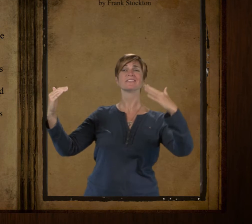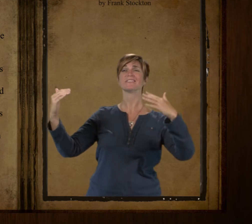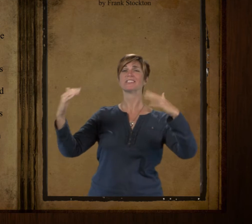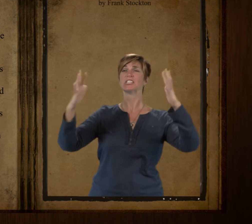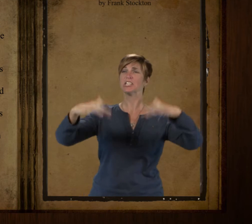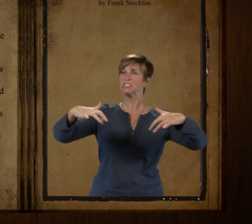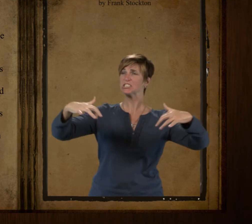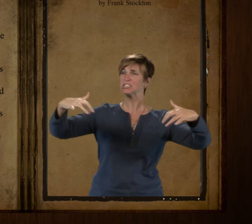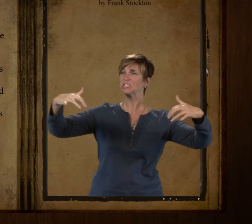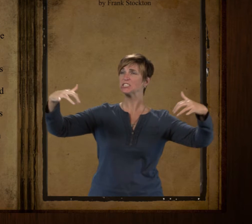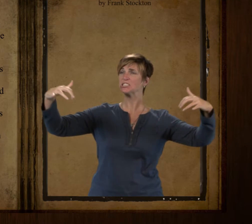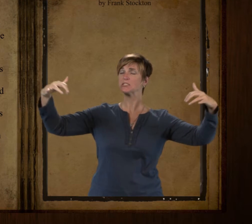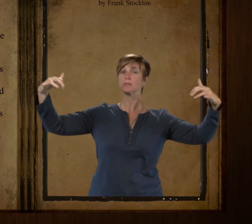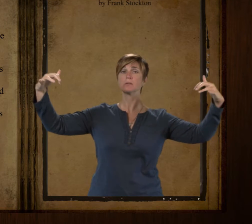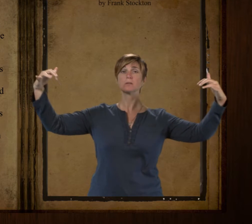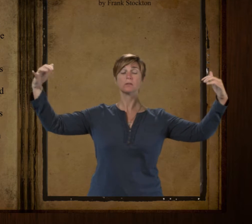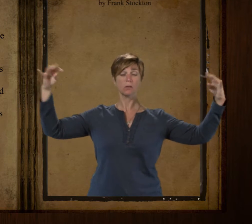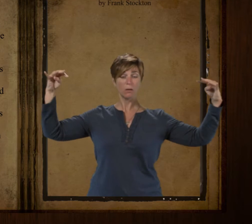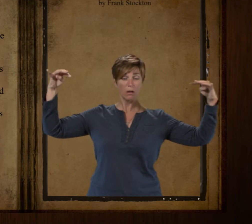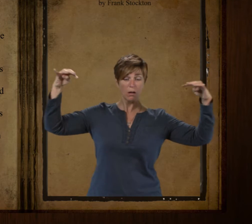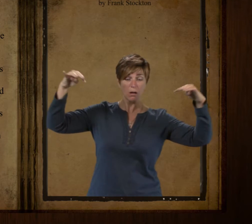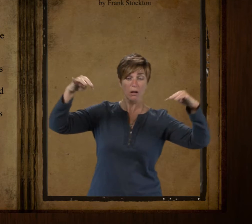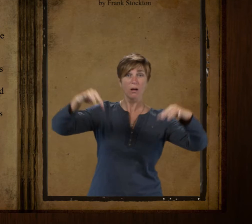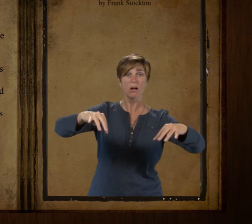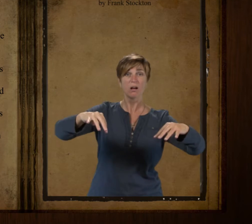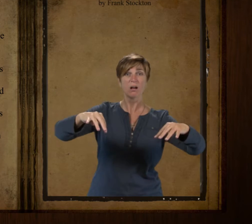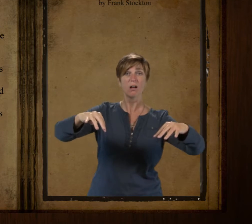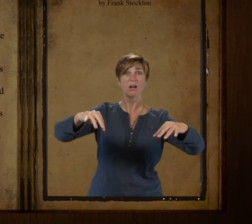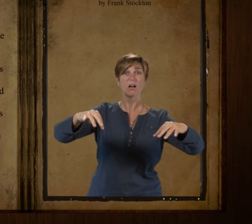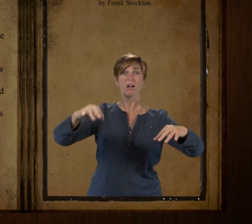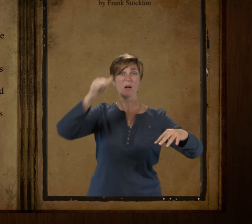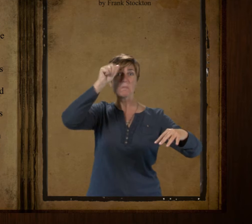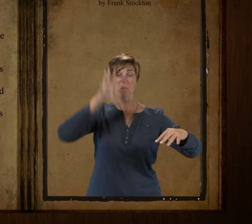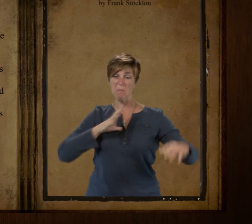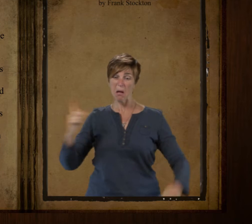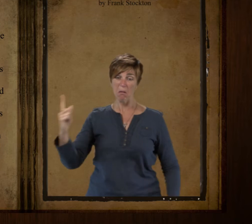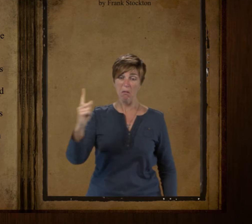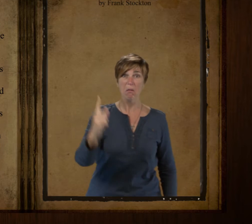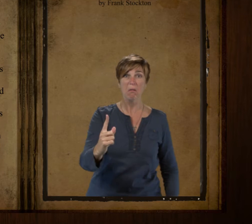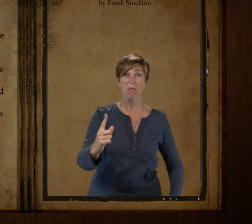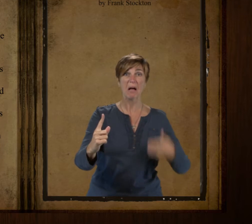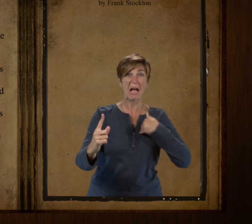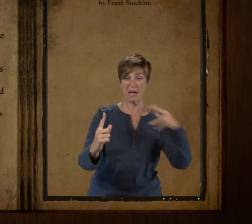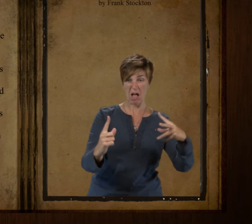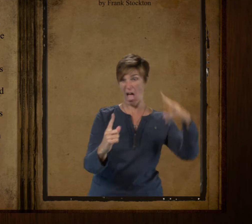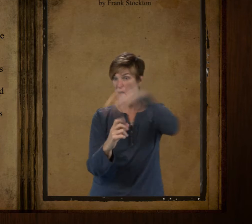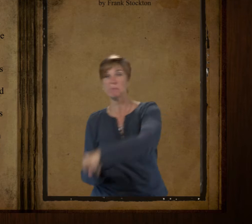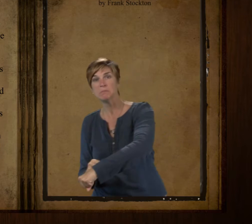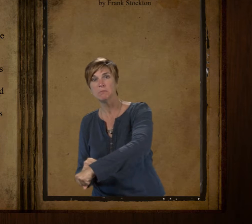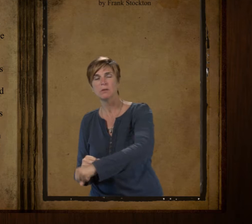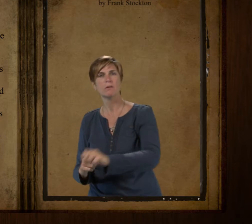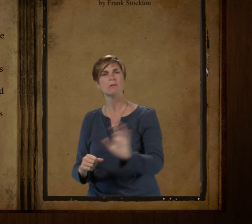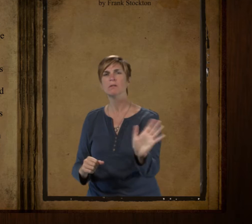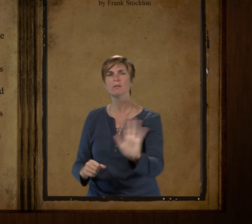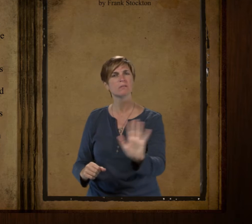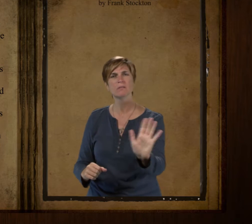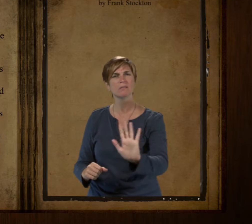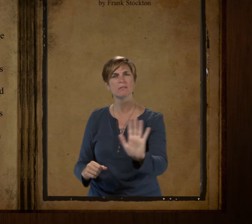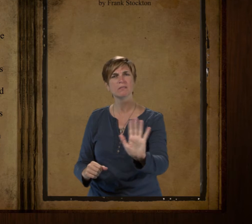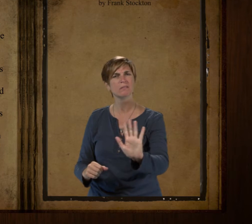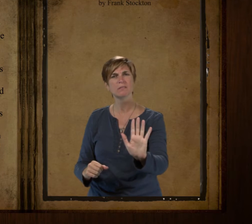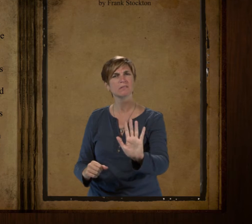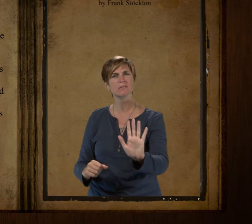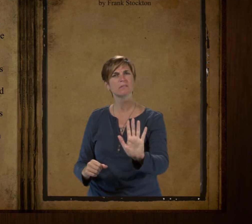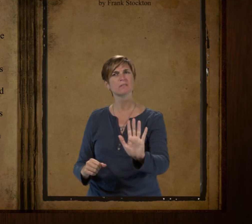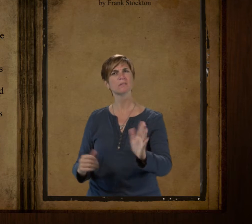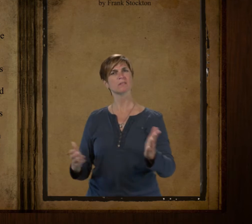king was built not to give the people an opportunity of hearing the rhapsodies of dying gladiators, nor